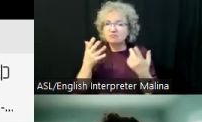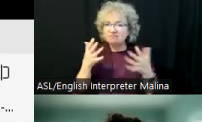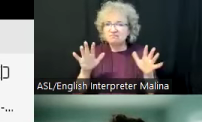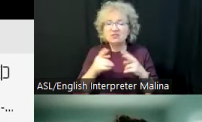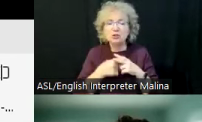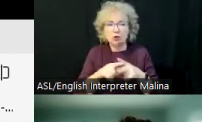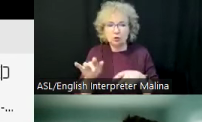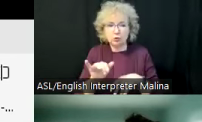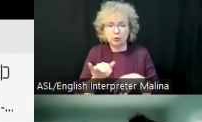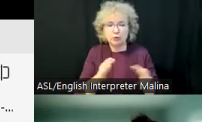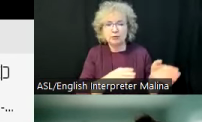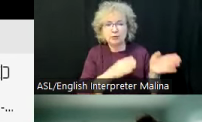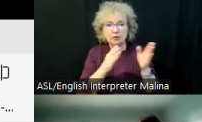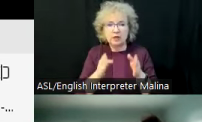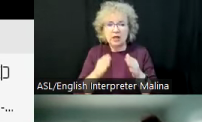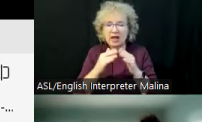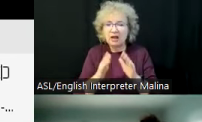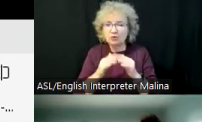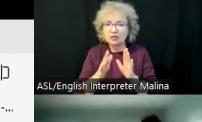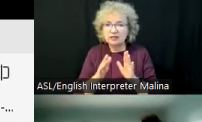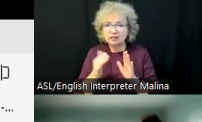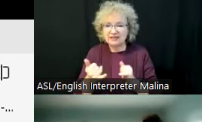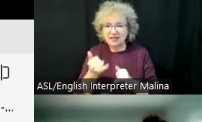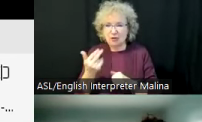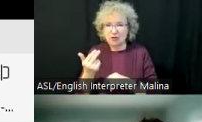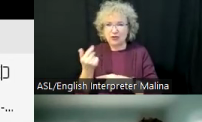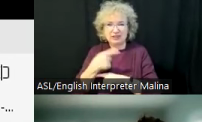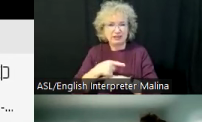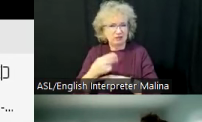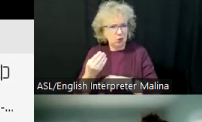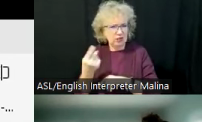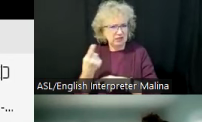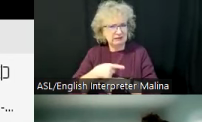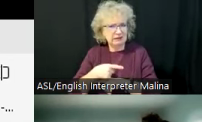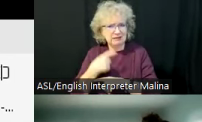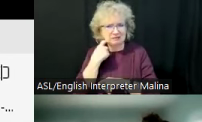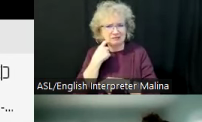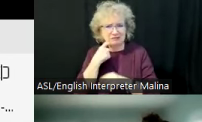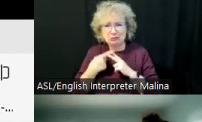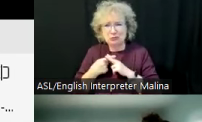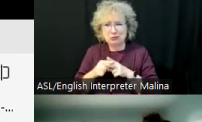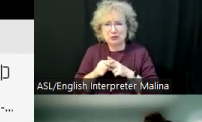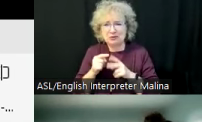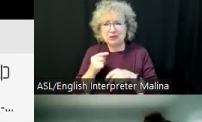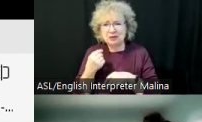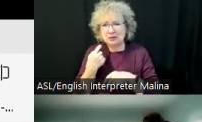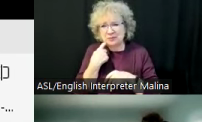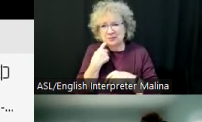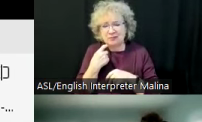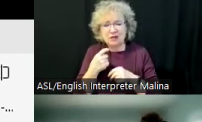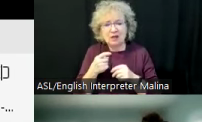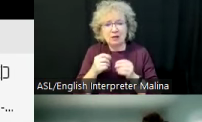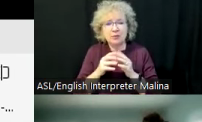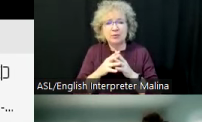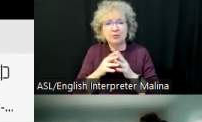as well. Housing is 13 days old now for 13 14 days old has has come to be